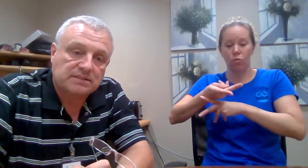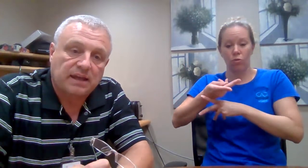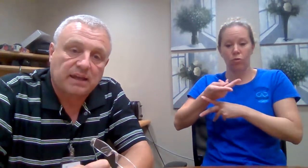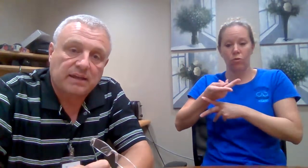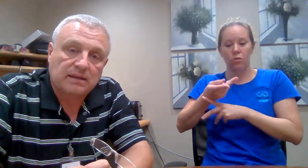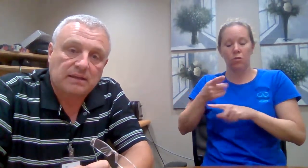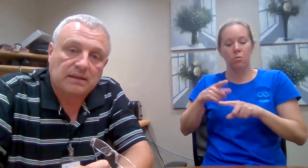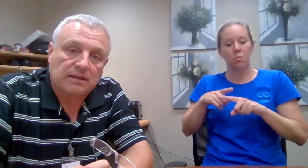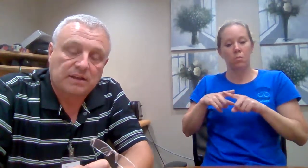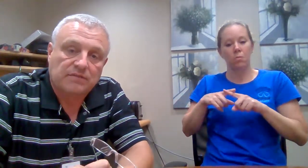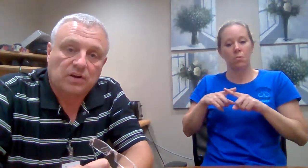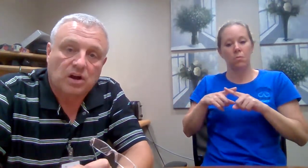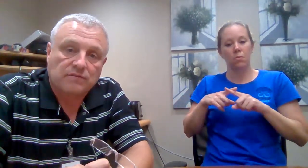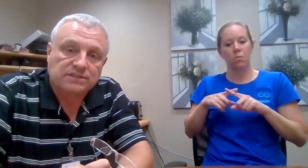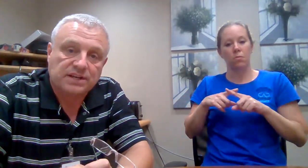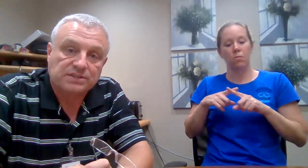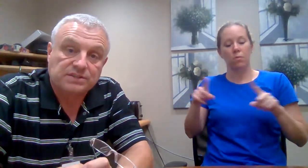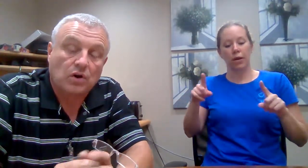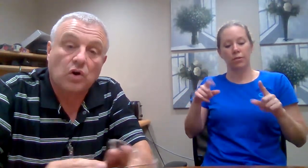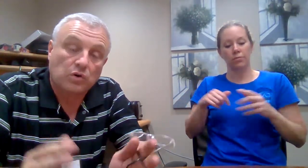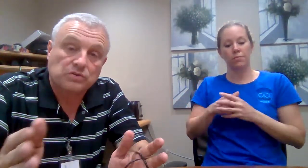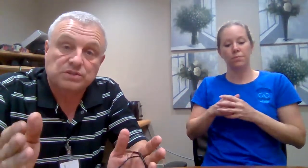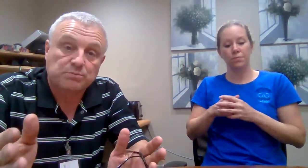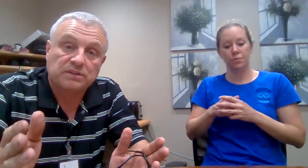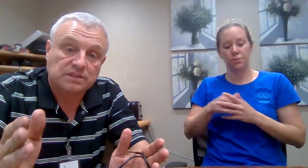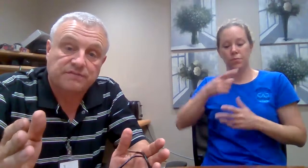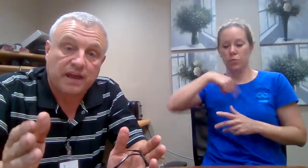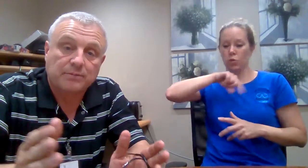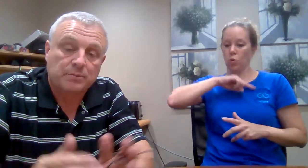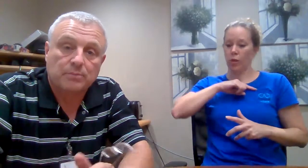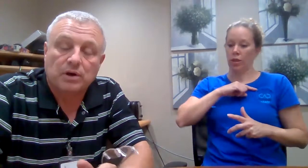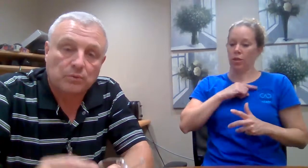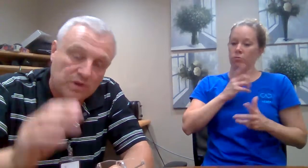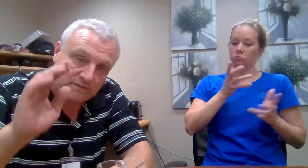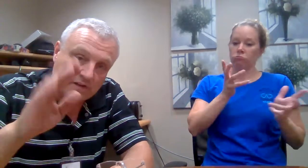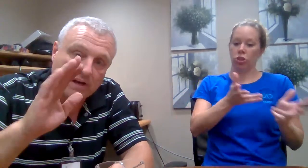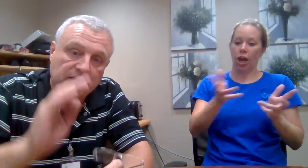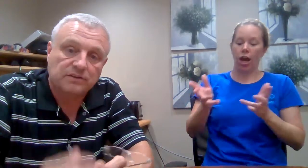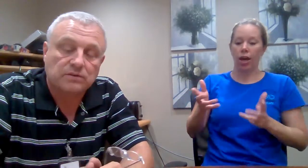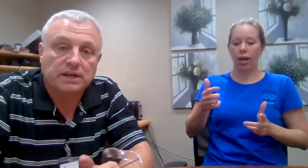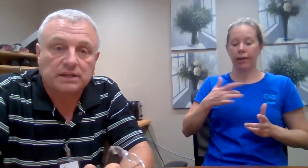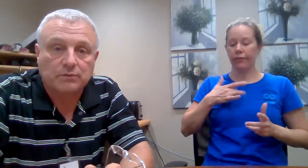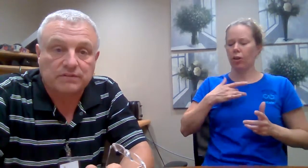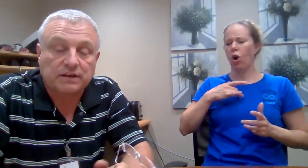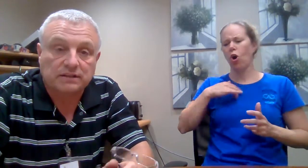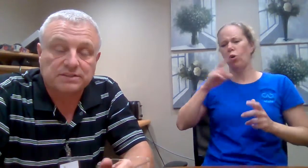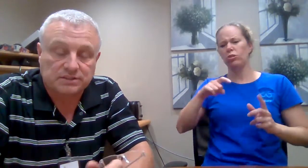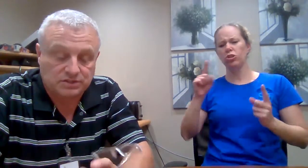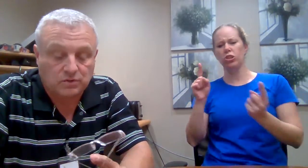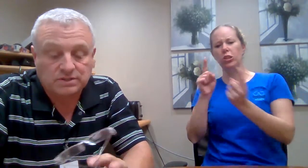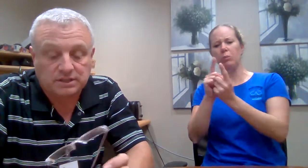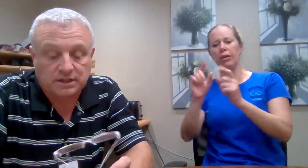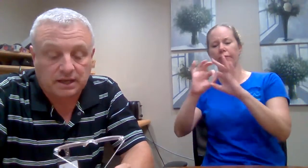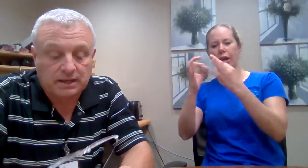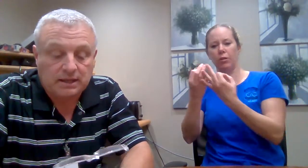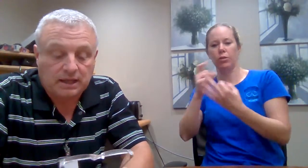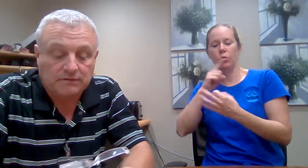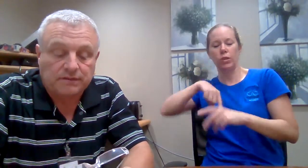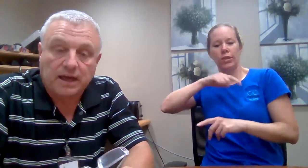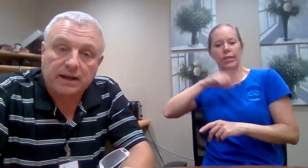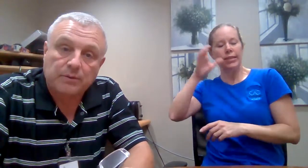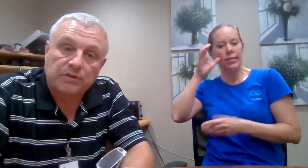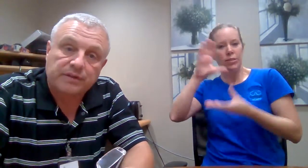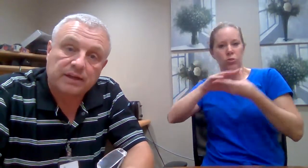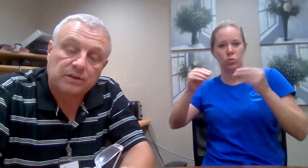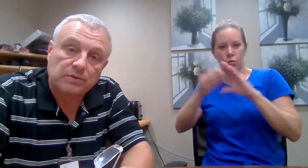had to say in any of our conversations, oh, you should meet this family member. We have never had to do that yet. We've had to listen to stories like that. And